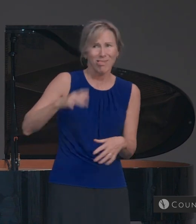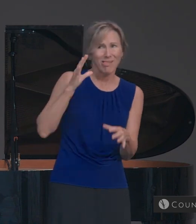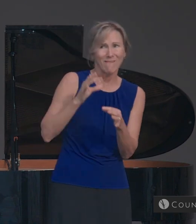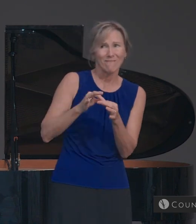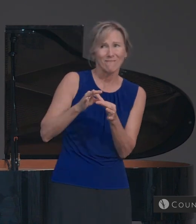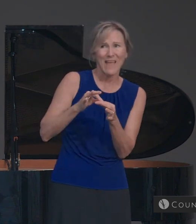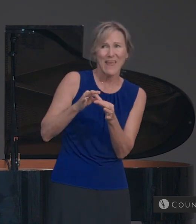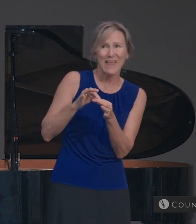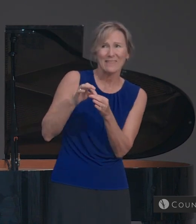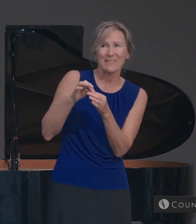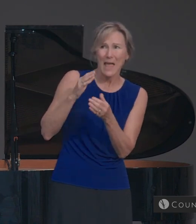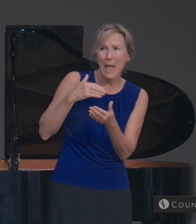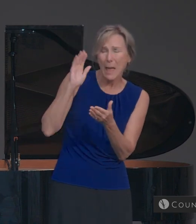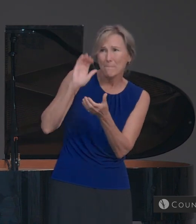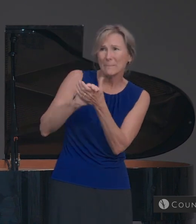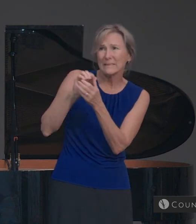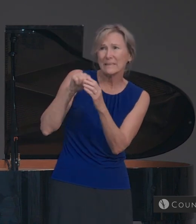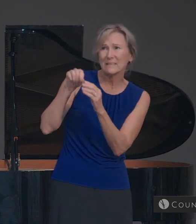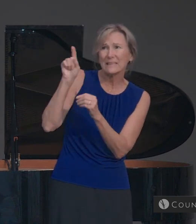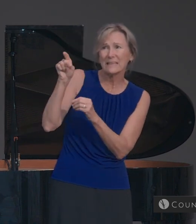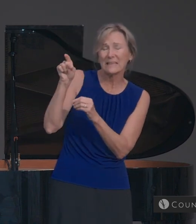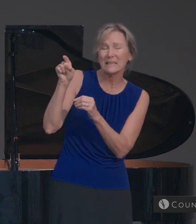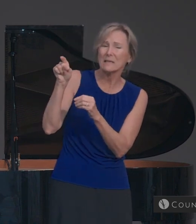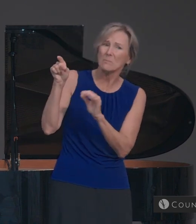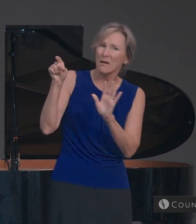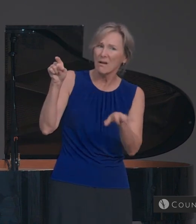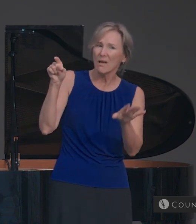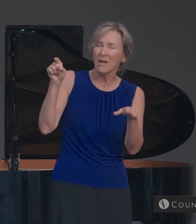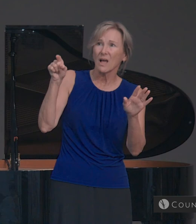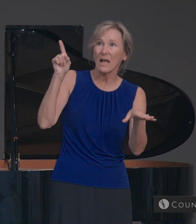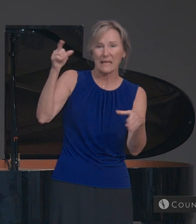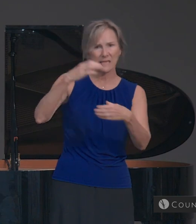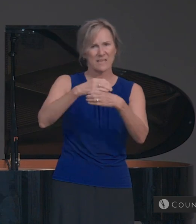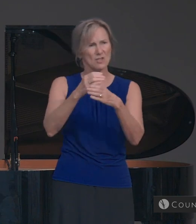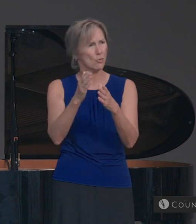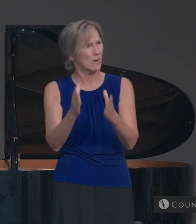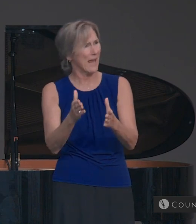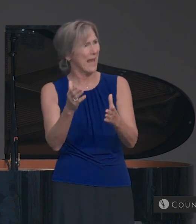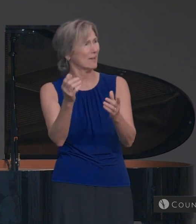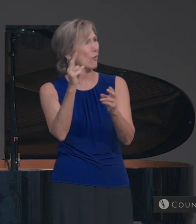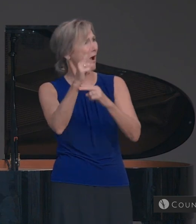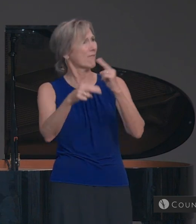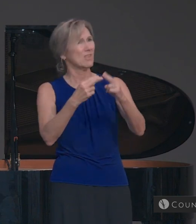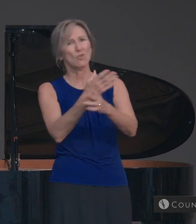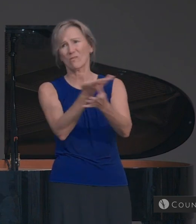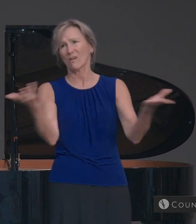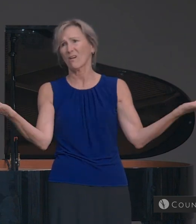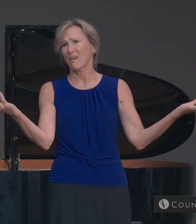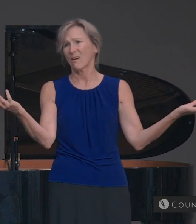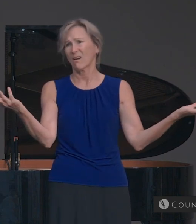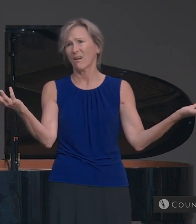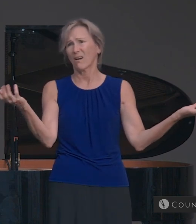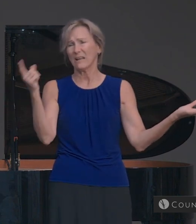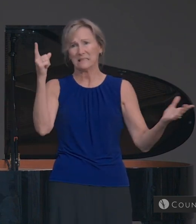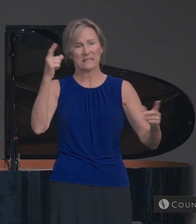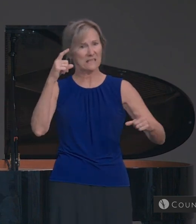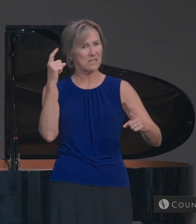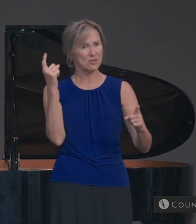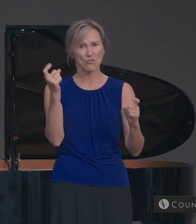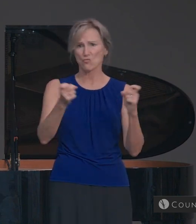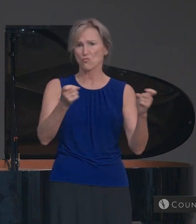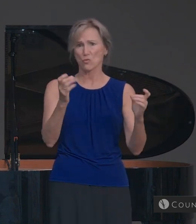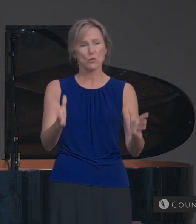he has revealed himself to us as the creator of the entire universe, and as the creator of the entire universe, he is the rightful ruler of